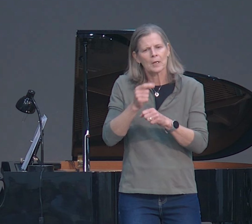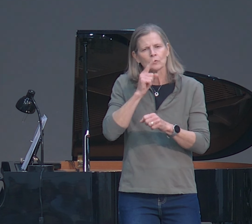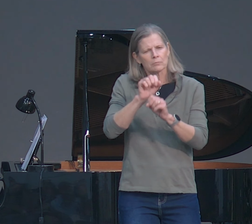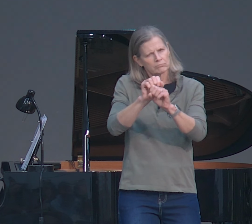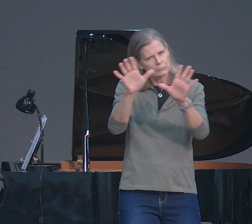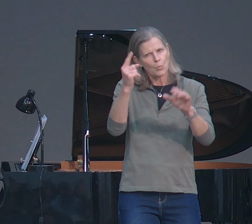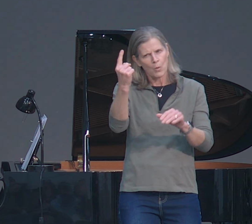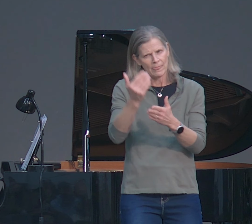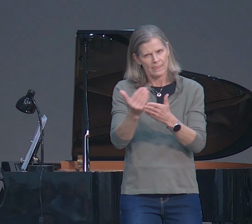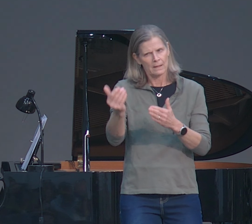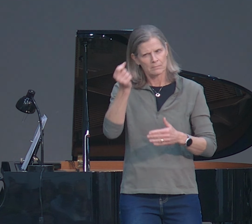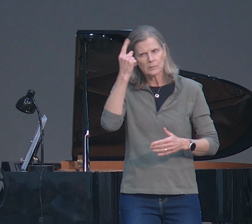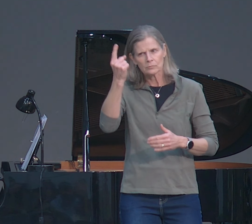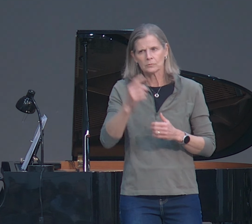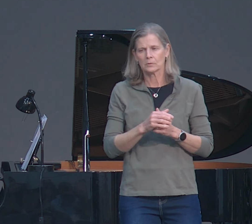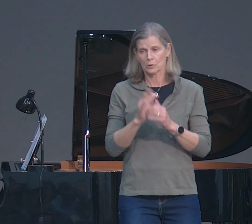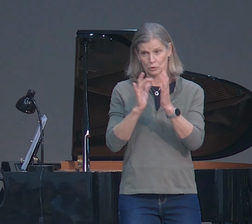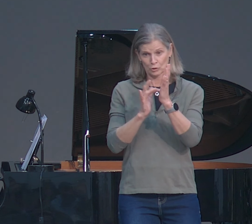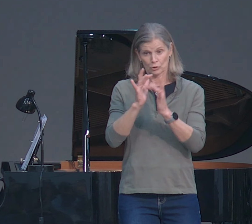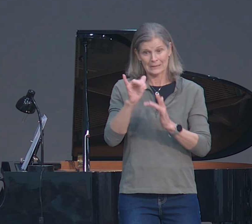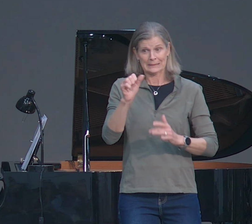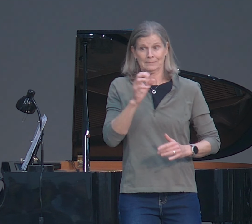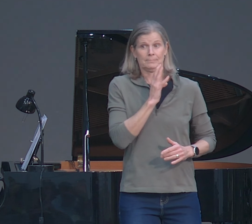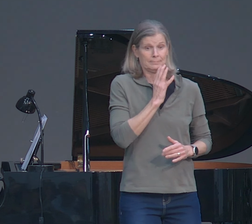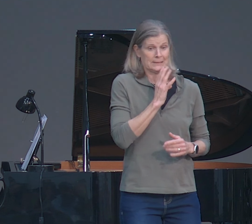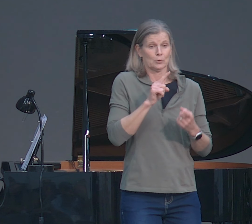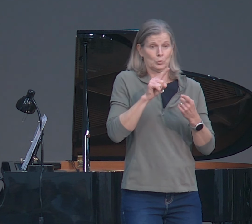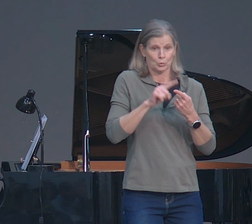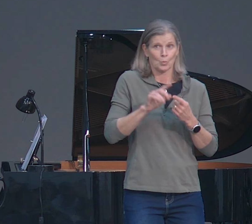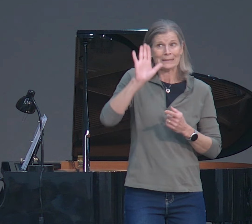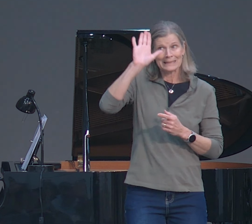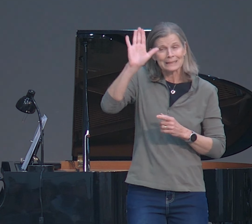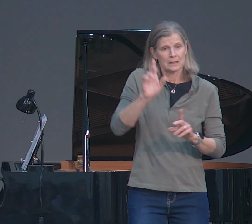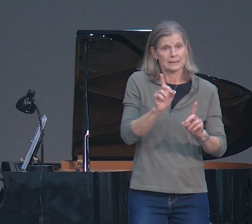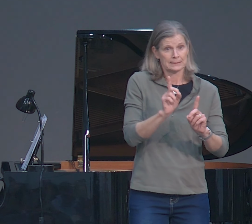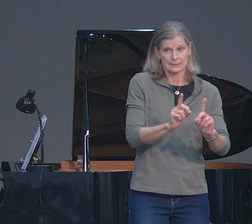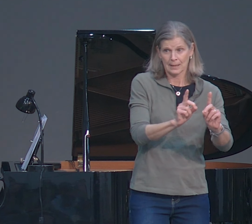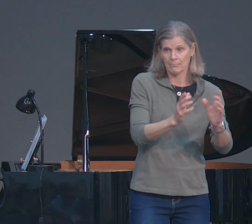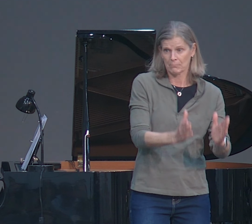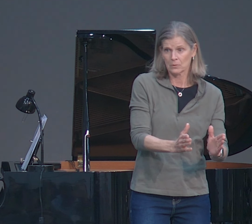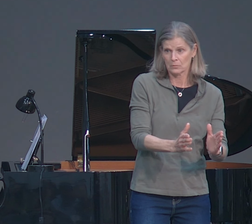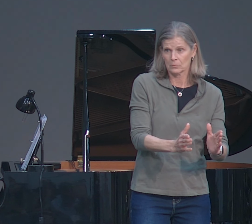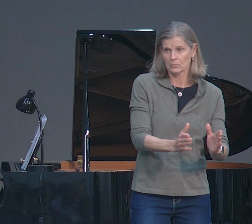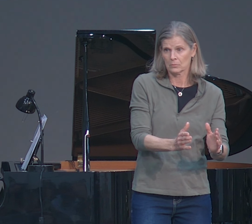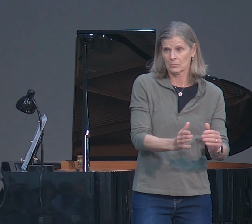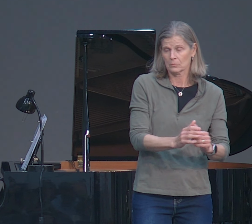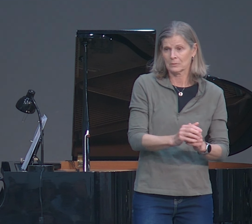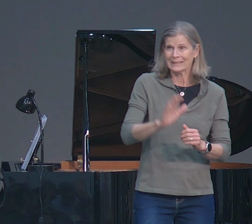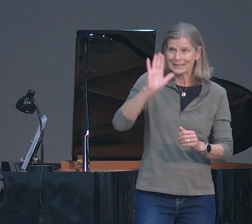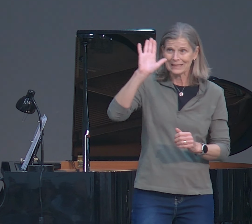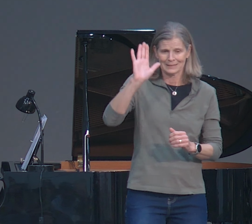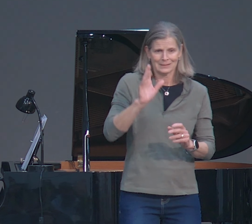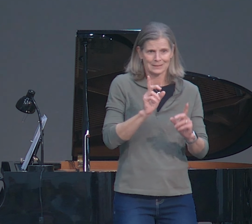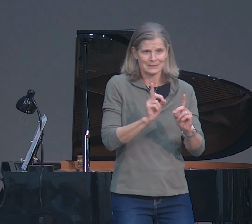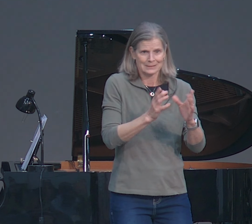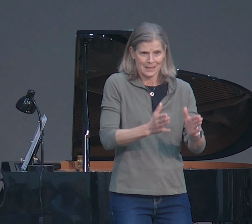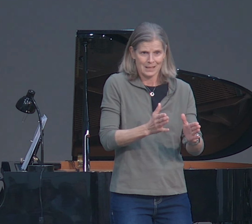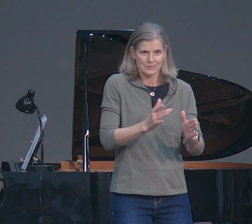straight. Jesus is speaking to his disciples. He's speaking to his